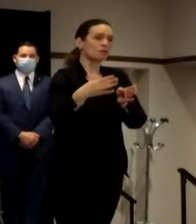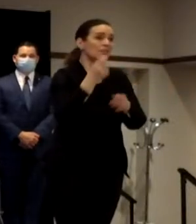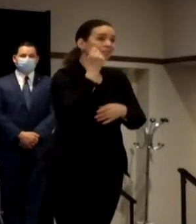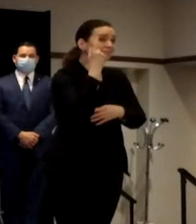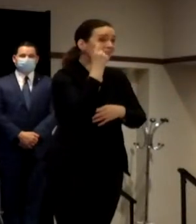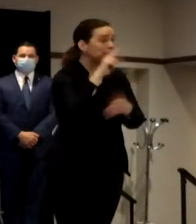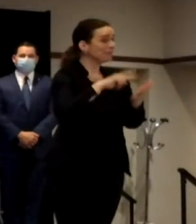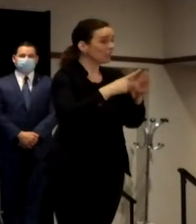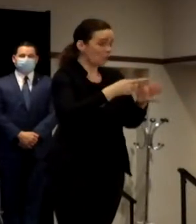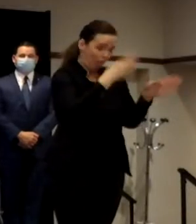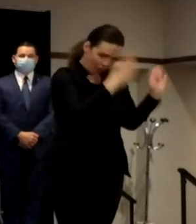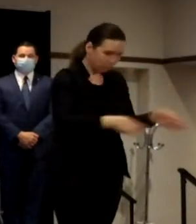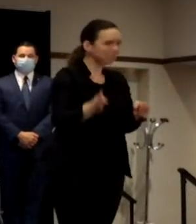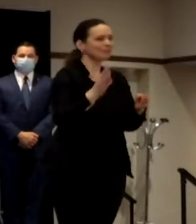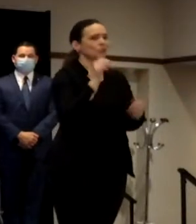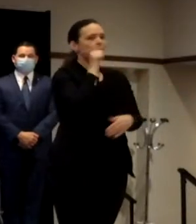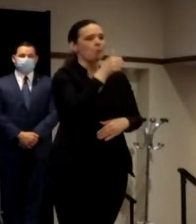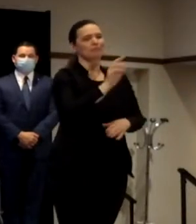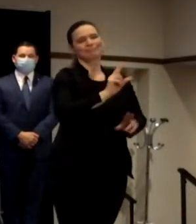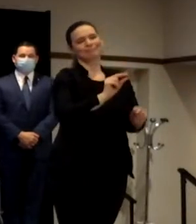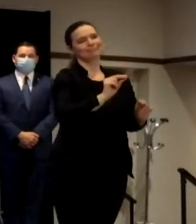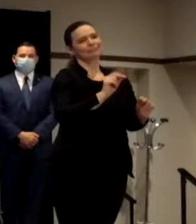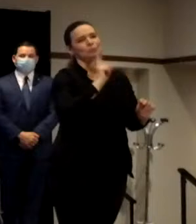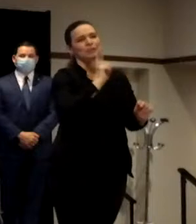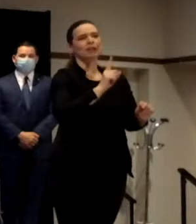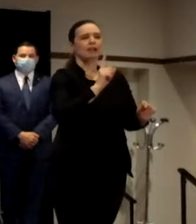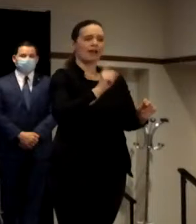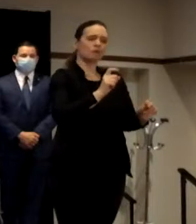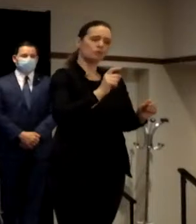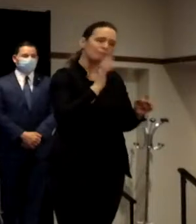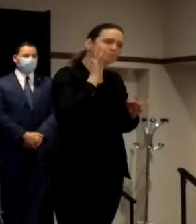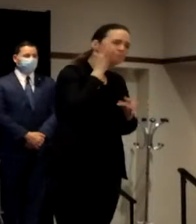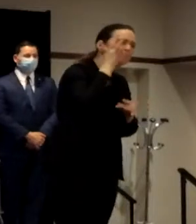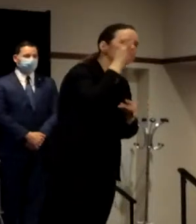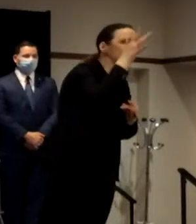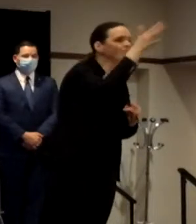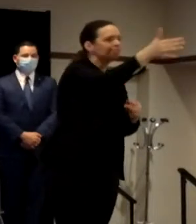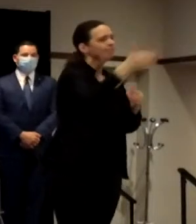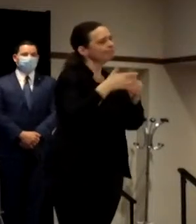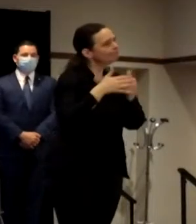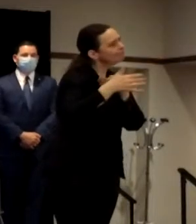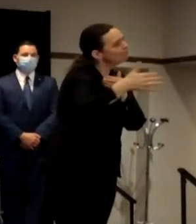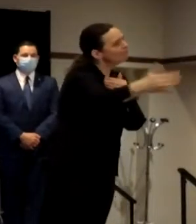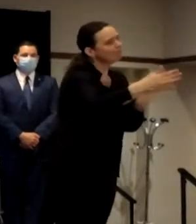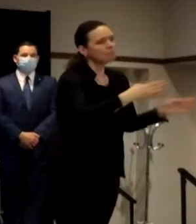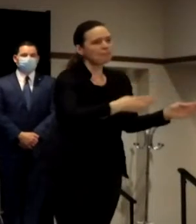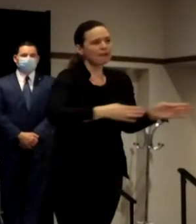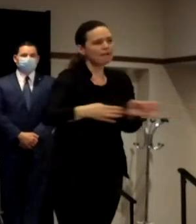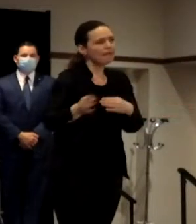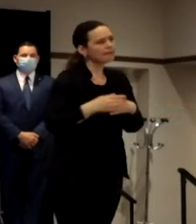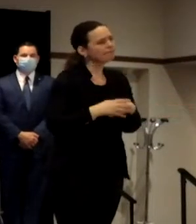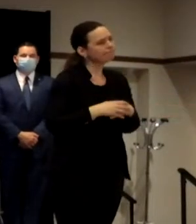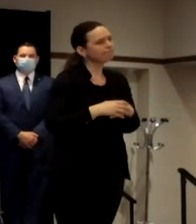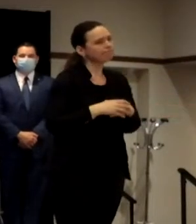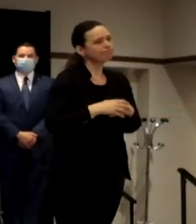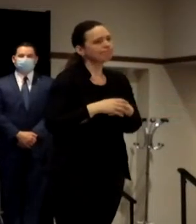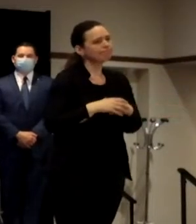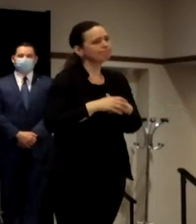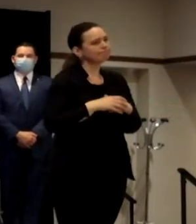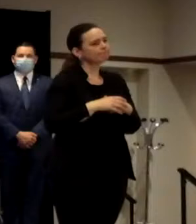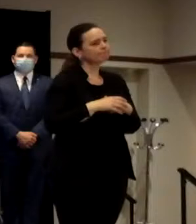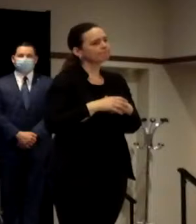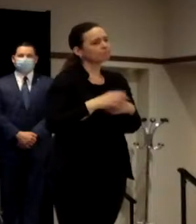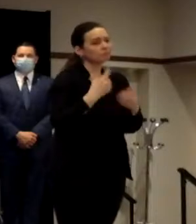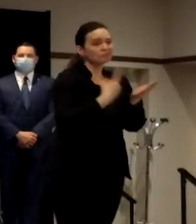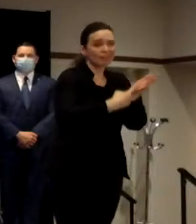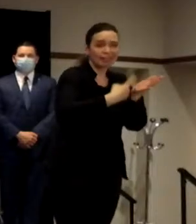It will require a lot of thought process, discussion with their stakeholders, and then come up with discussion with us. We are